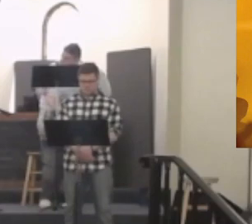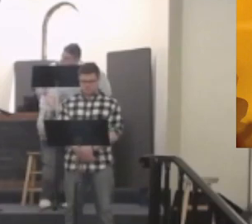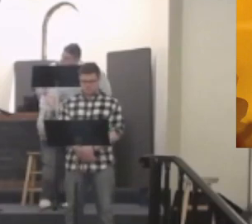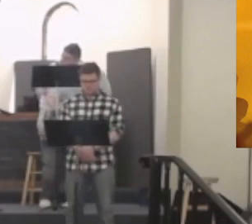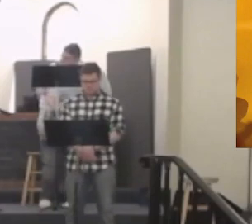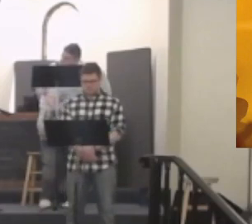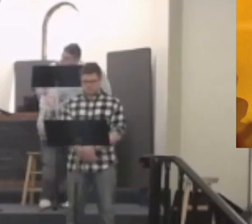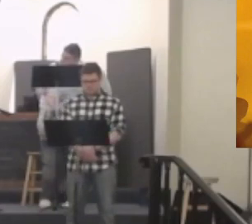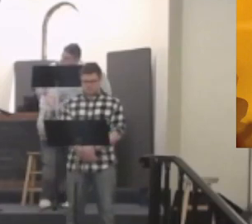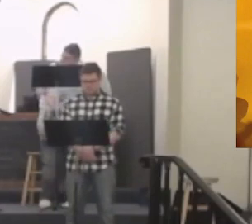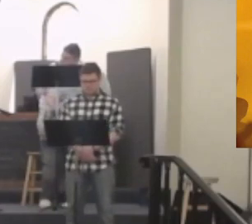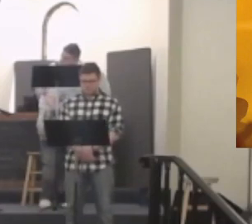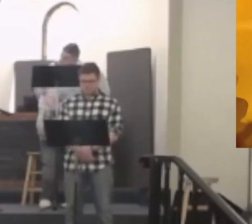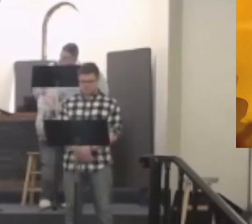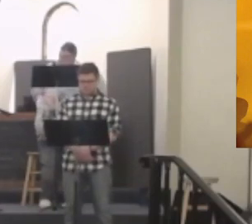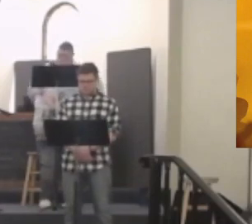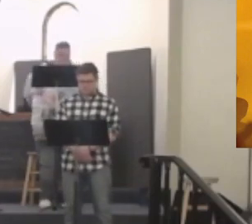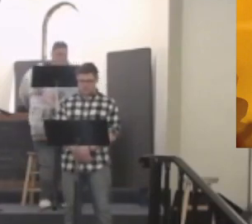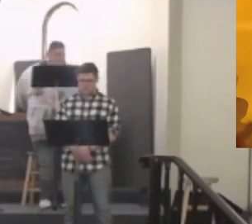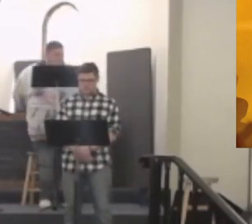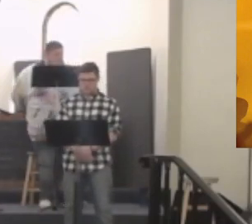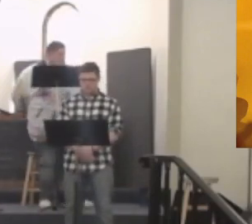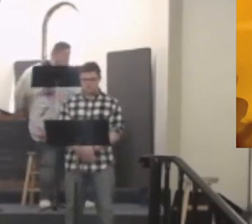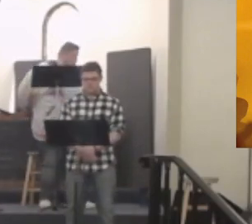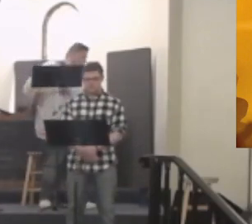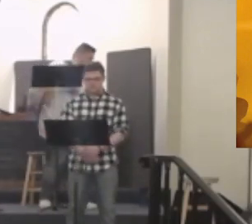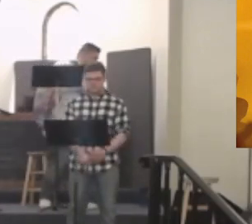blessed. In your name I pray. Amen.